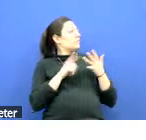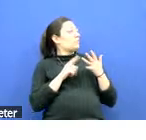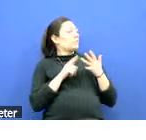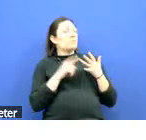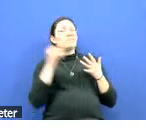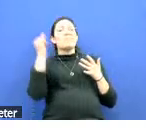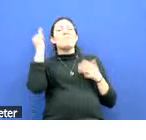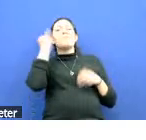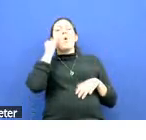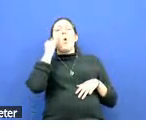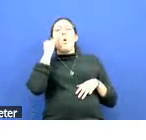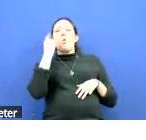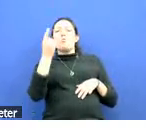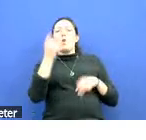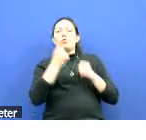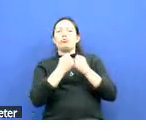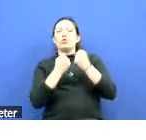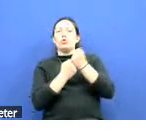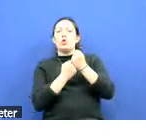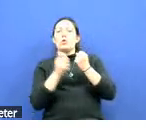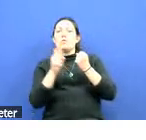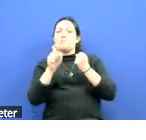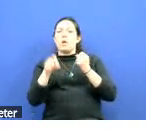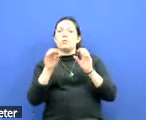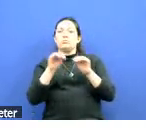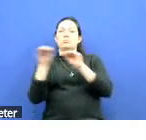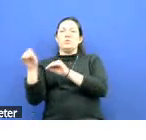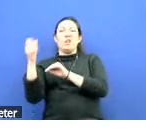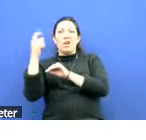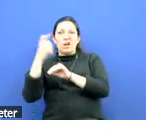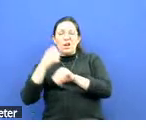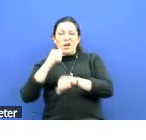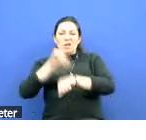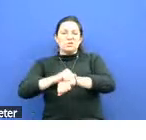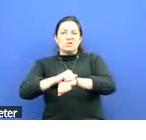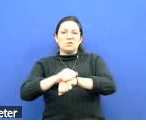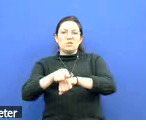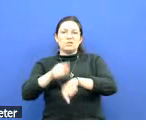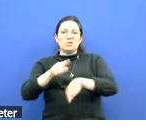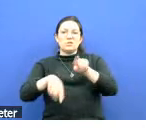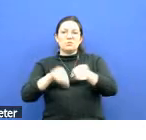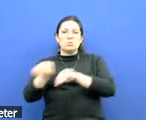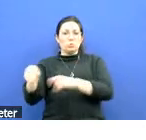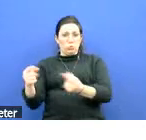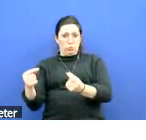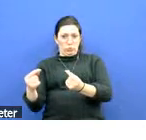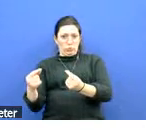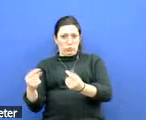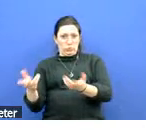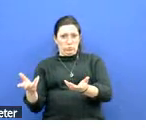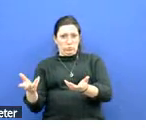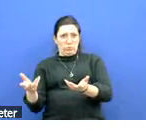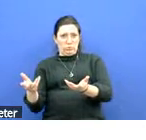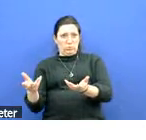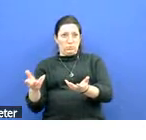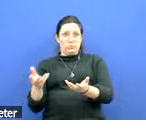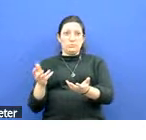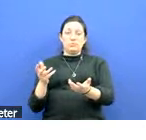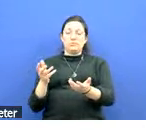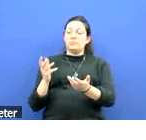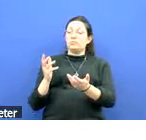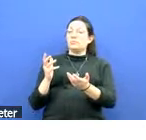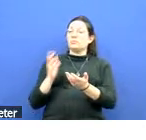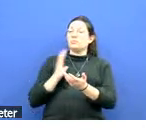not movable, it's gonna Yeah, be we've got destroyed. some What if it landowners gets have, destroyed? What do you do then? our preference is